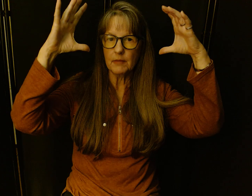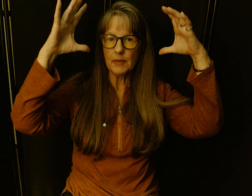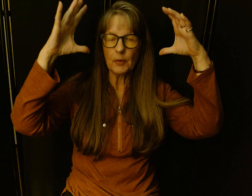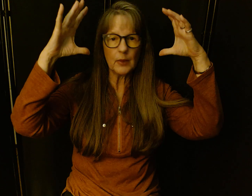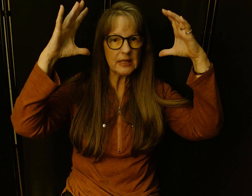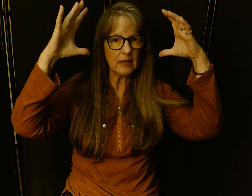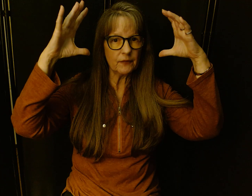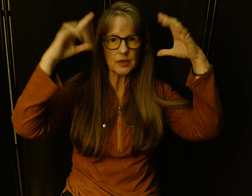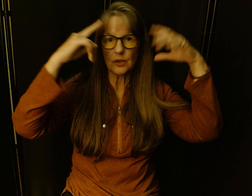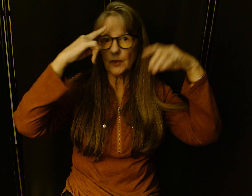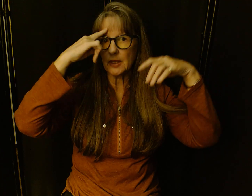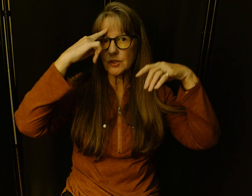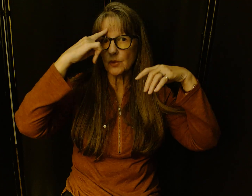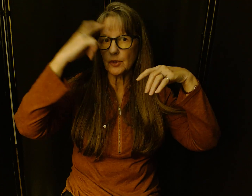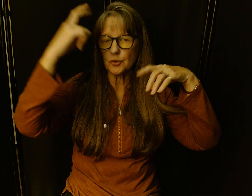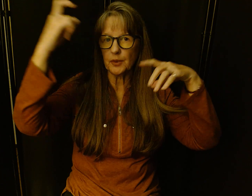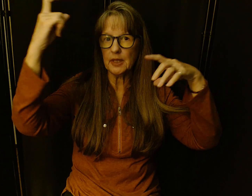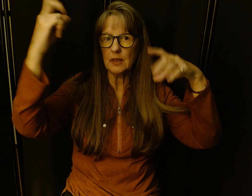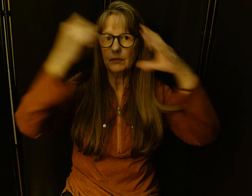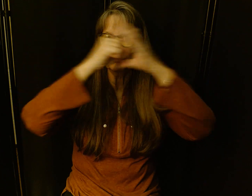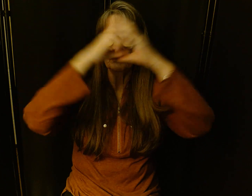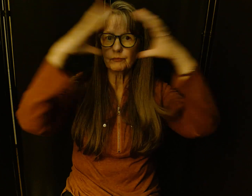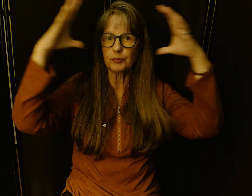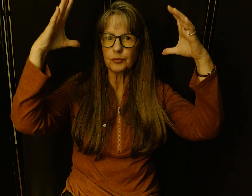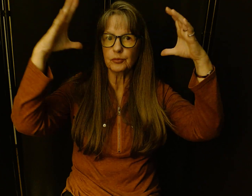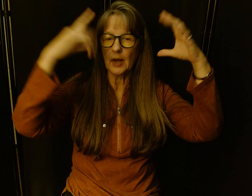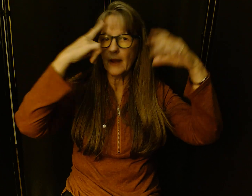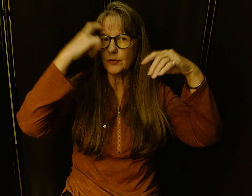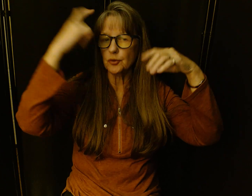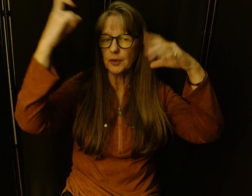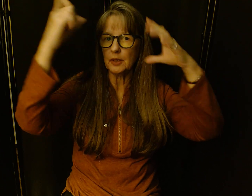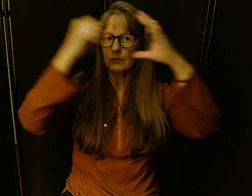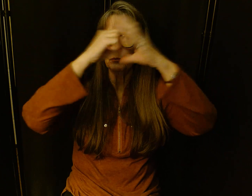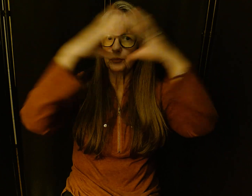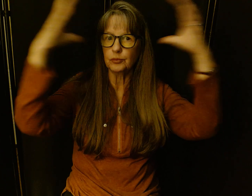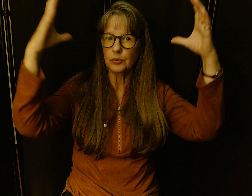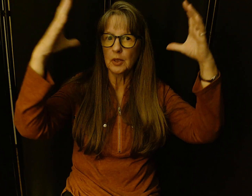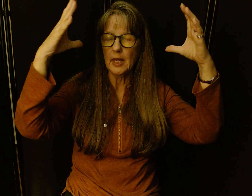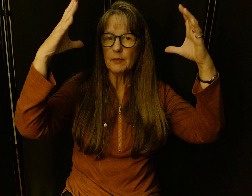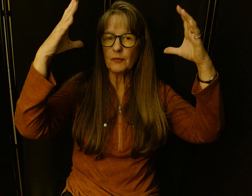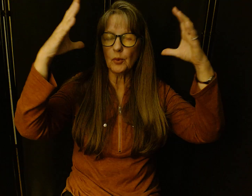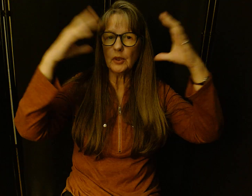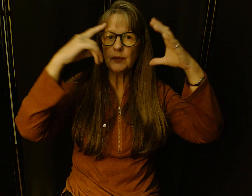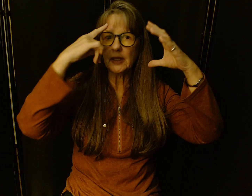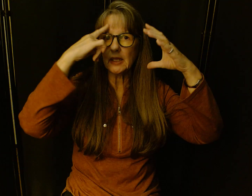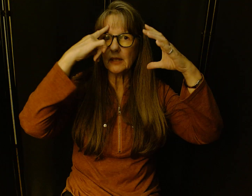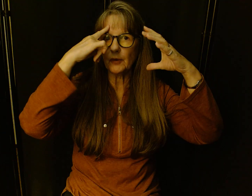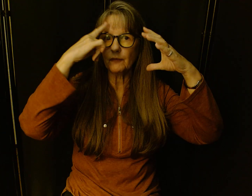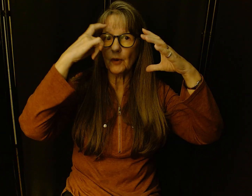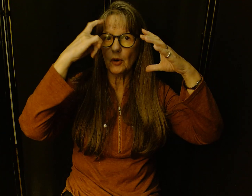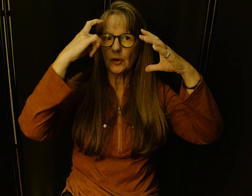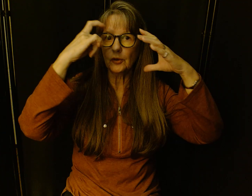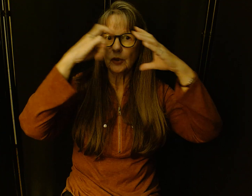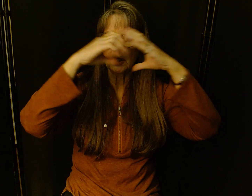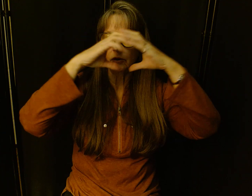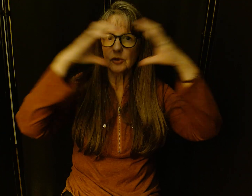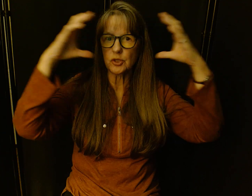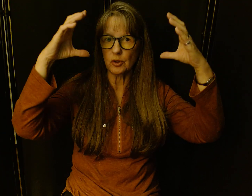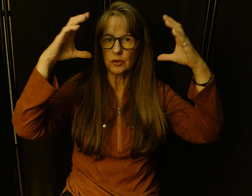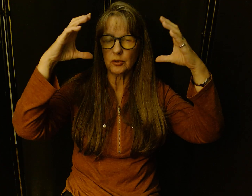we did that for Cinderella. So dream, I have a dream. Before you even get very far, you could just start doing